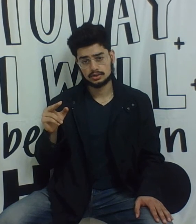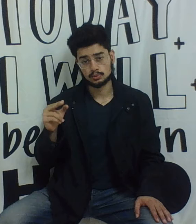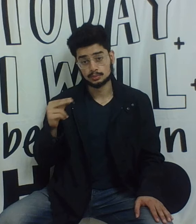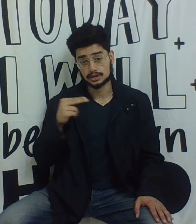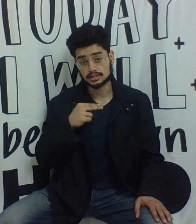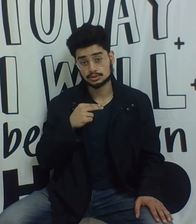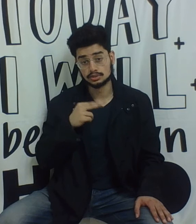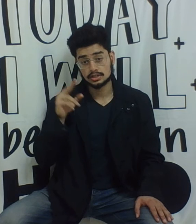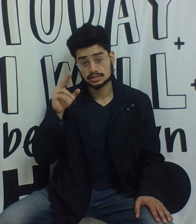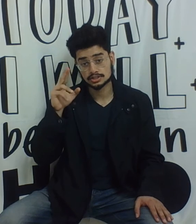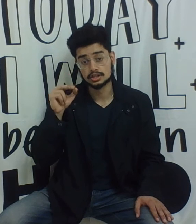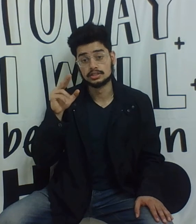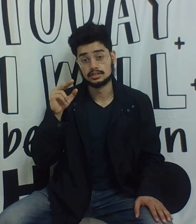we will not do the studying